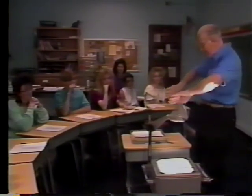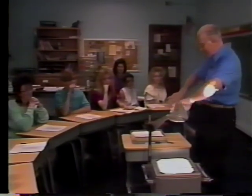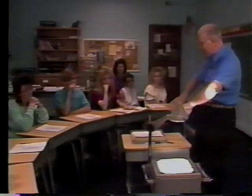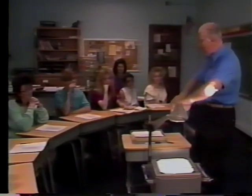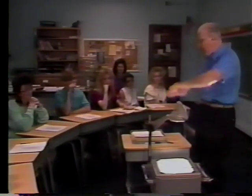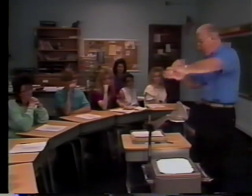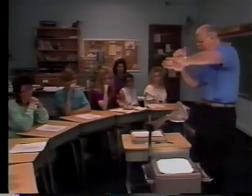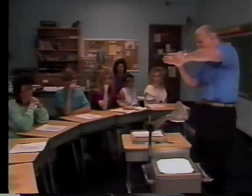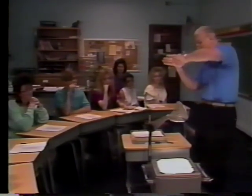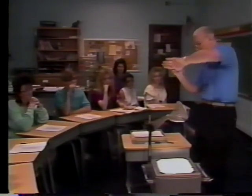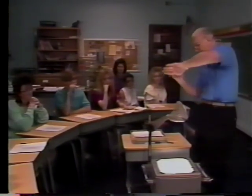Oh, rock.